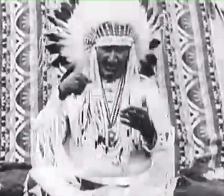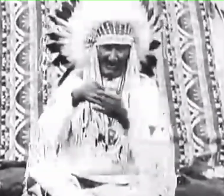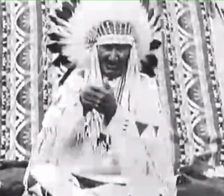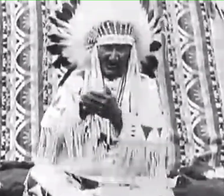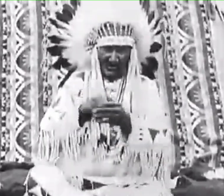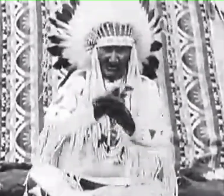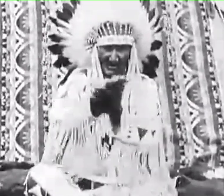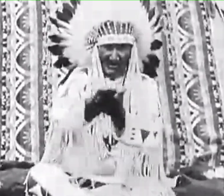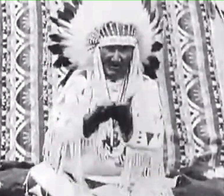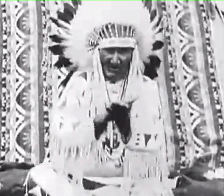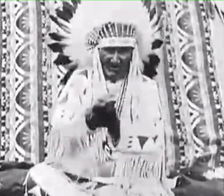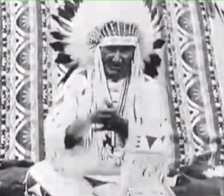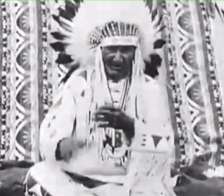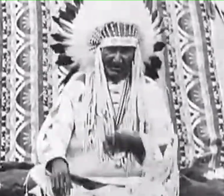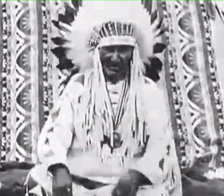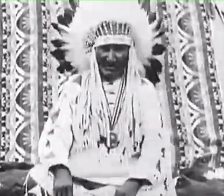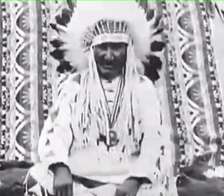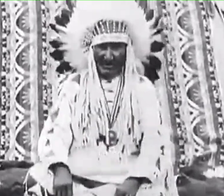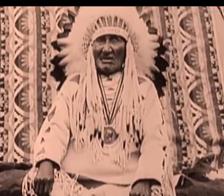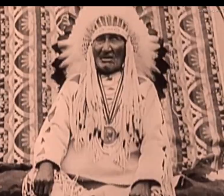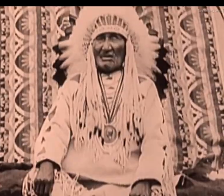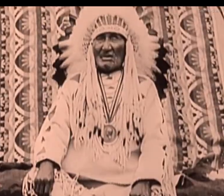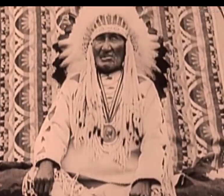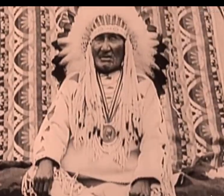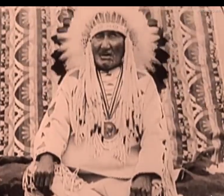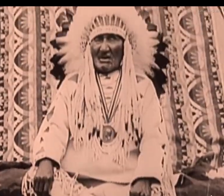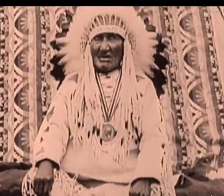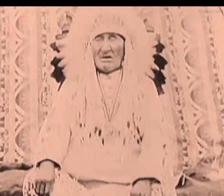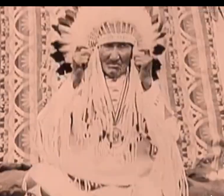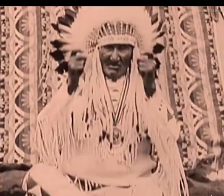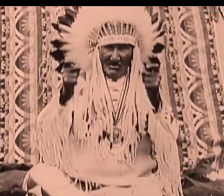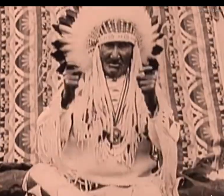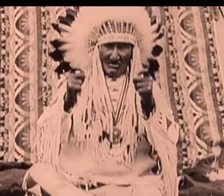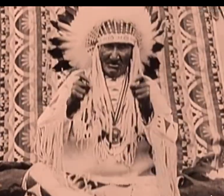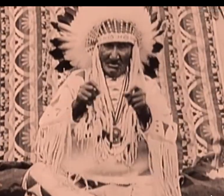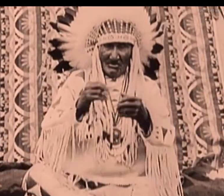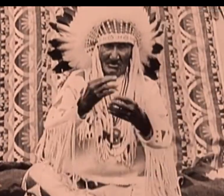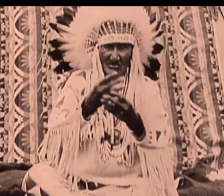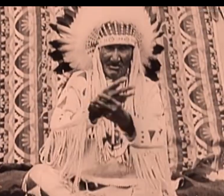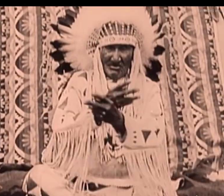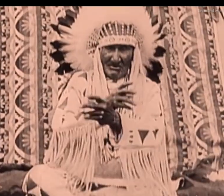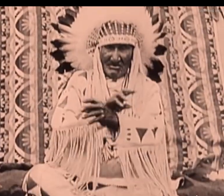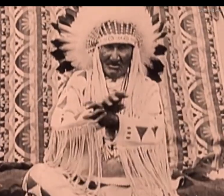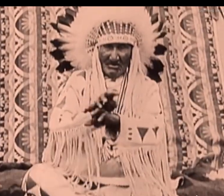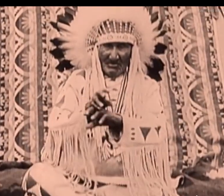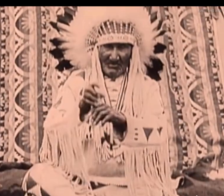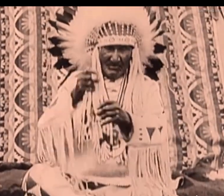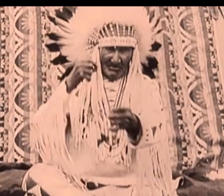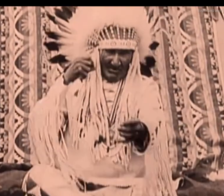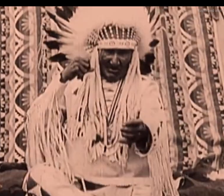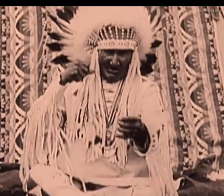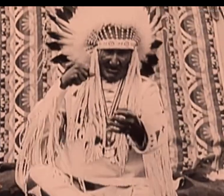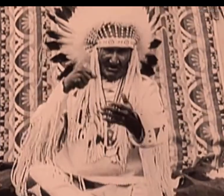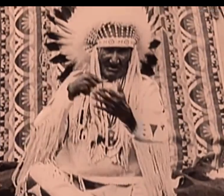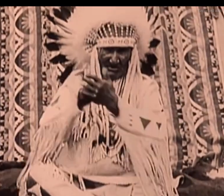Finally, the entire herd is destroyed. Kill the buffaloes with their arrows.